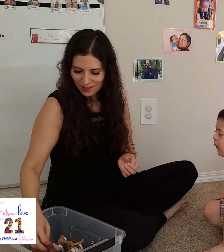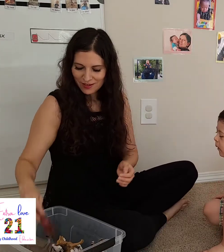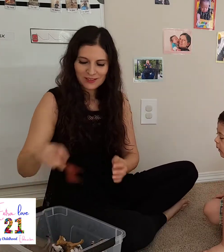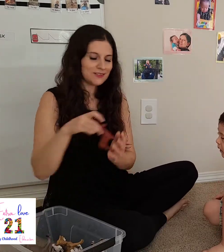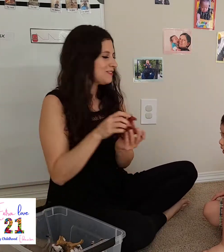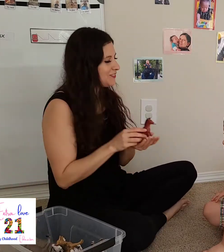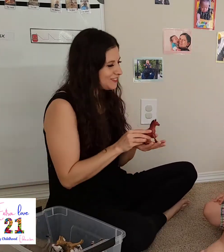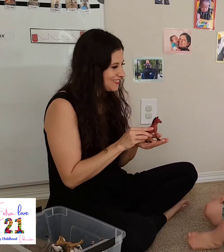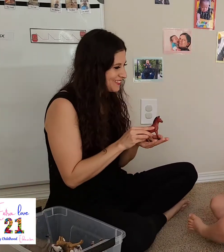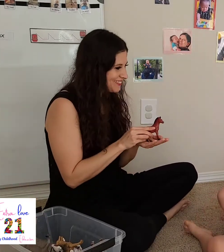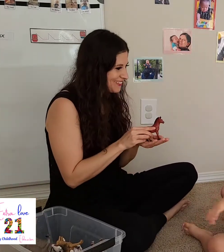Oh.